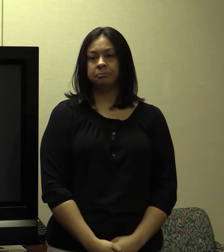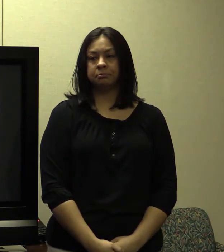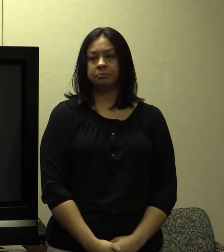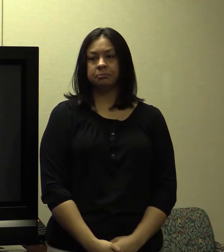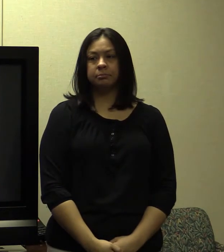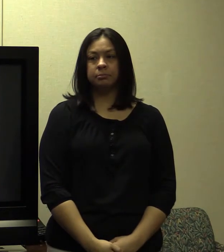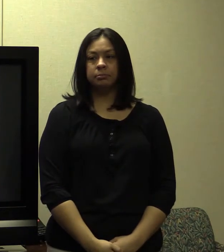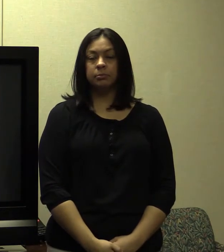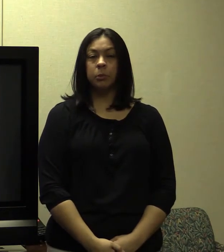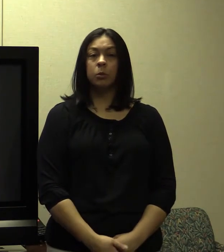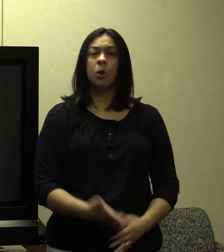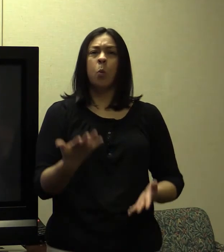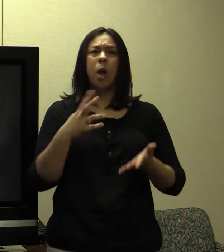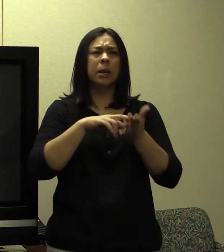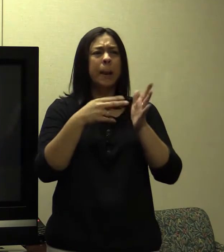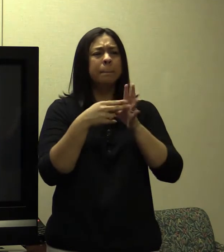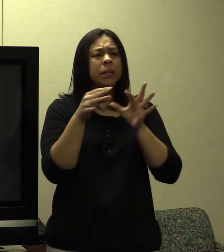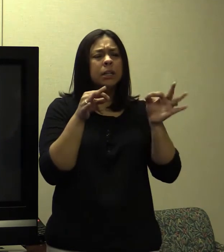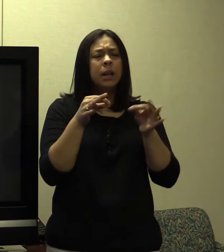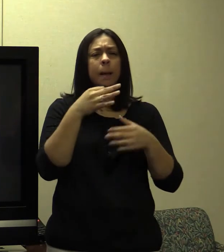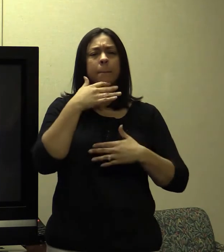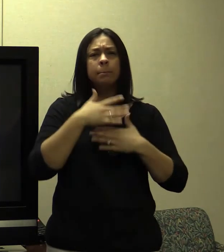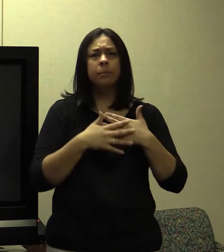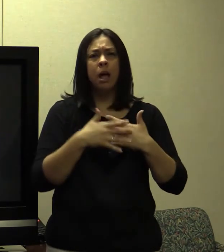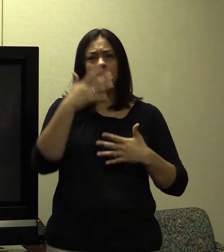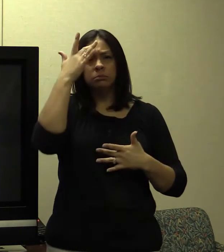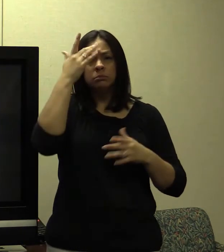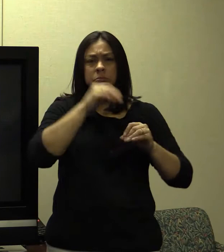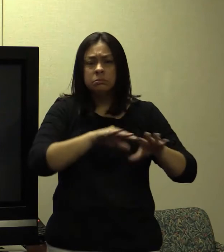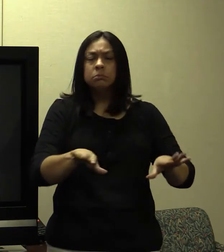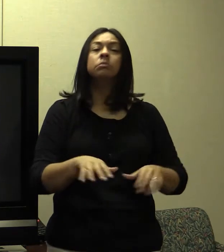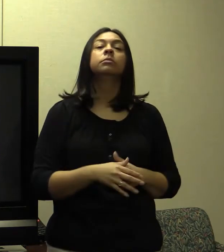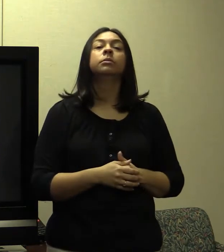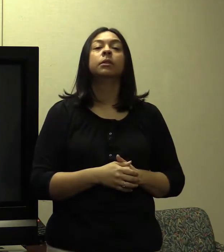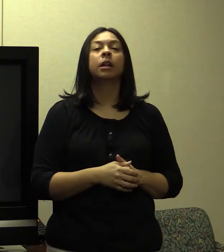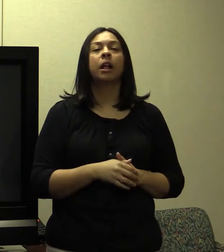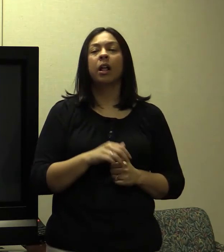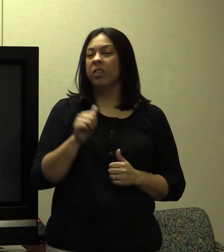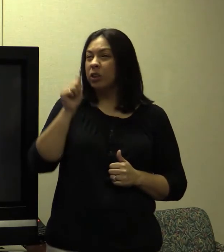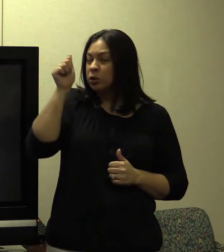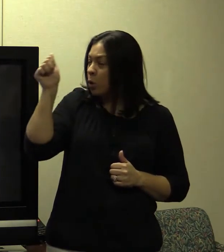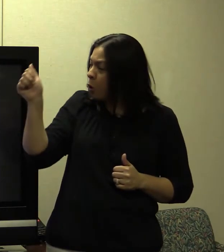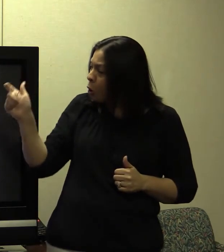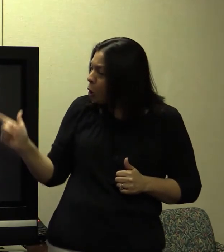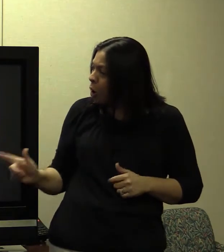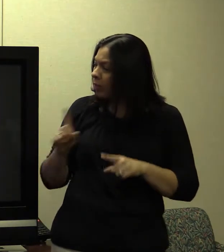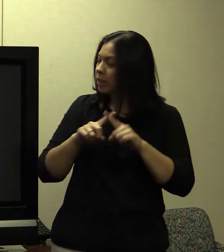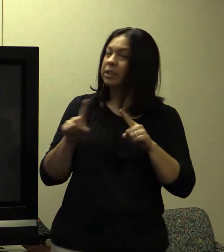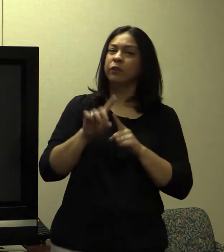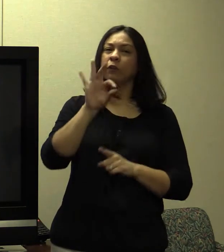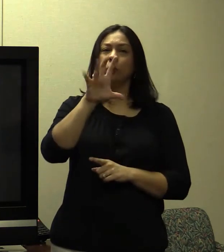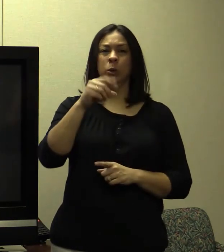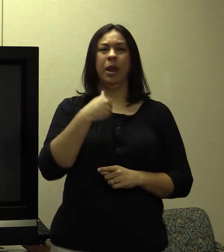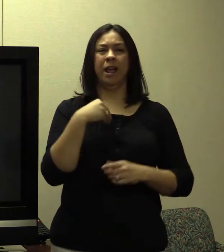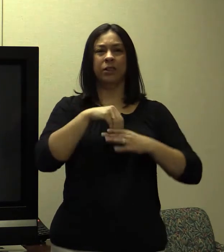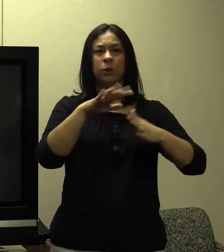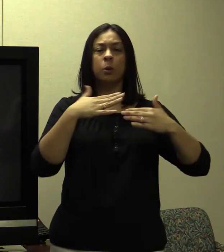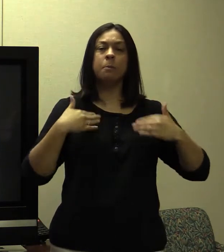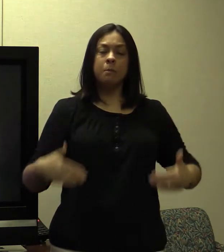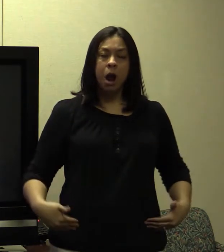So what is the definition of bloodborne pathogens? These are all the secretions or fluids that we have in our body, which are called, and they